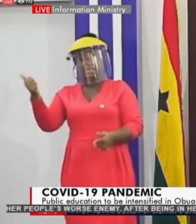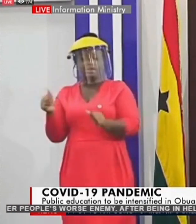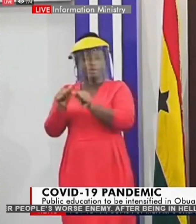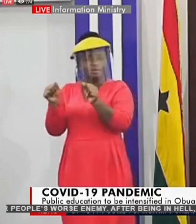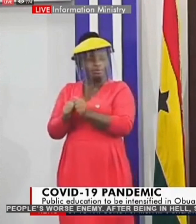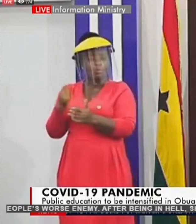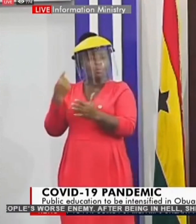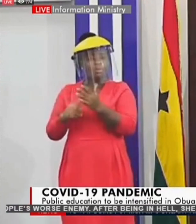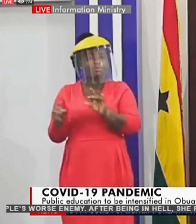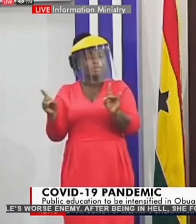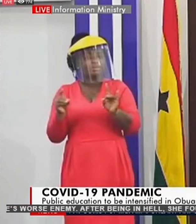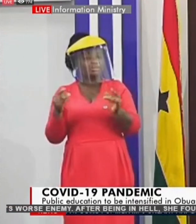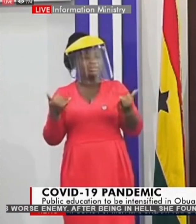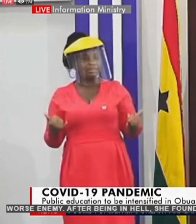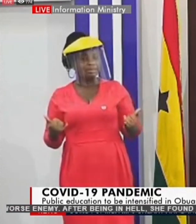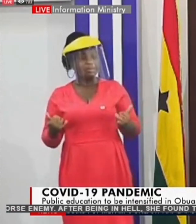that we have